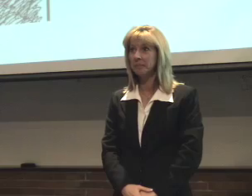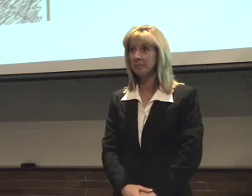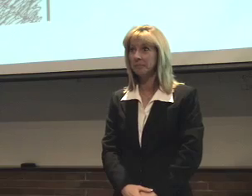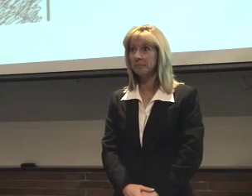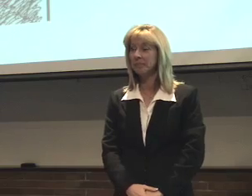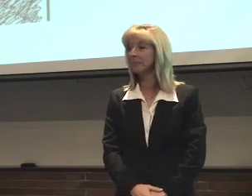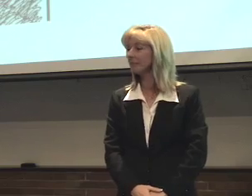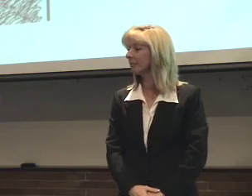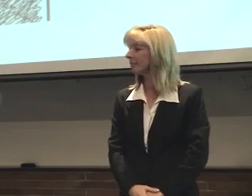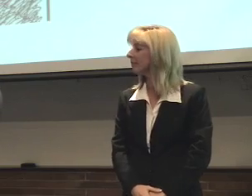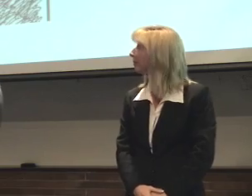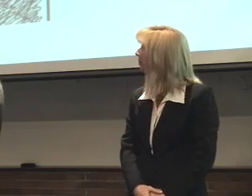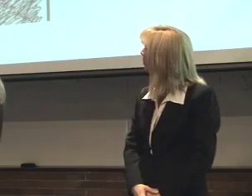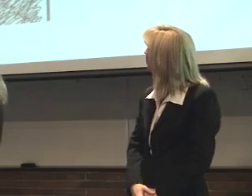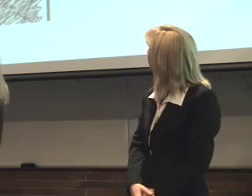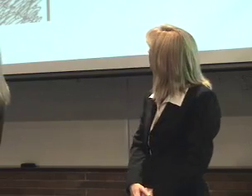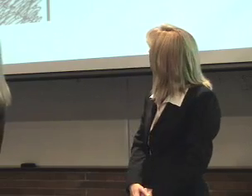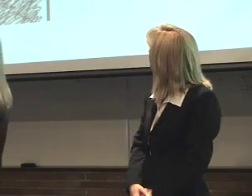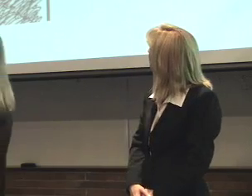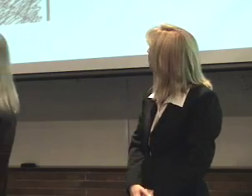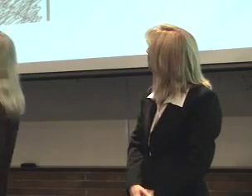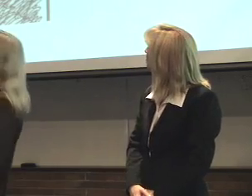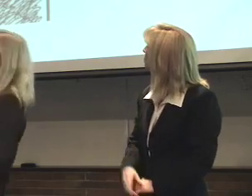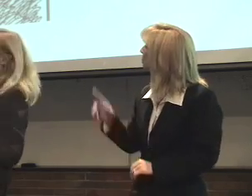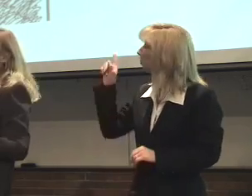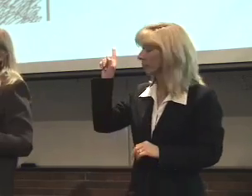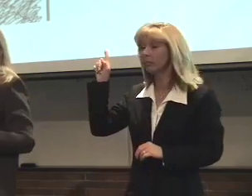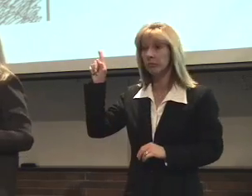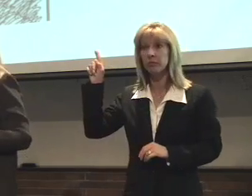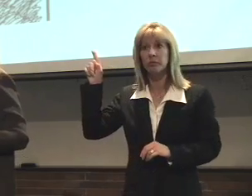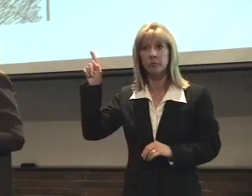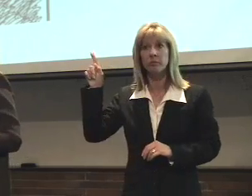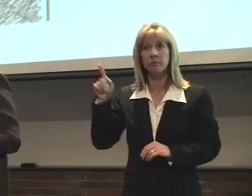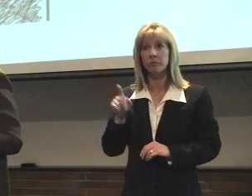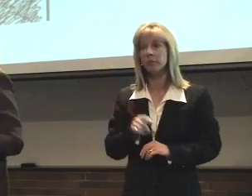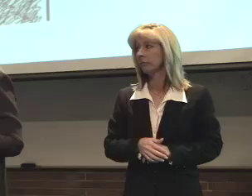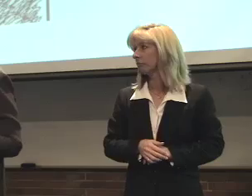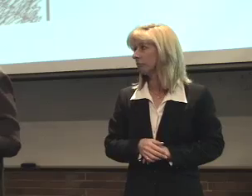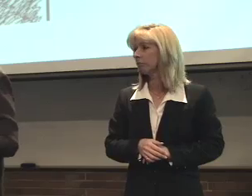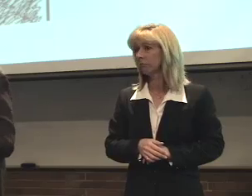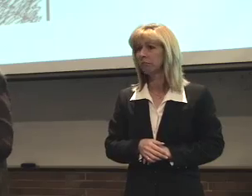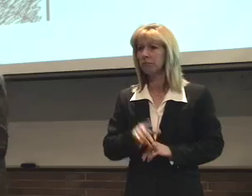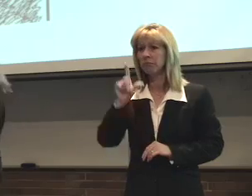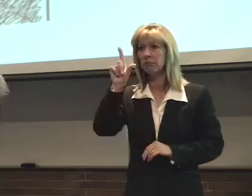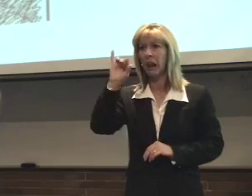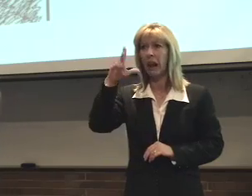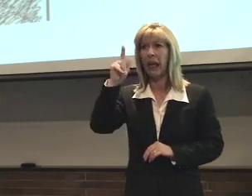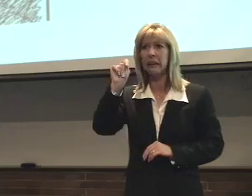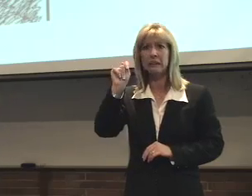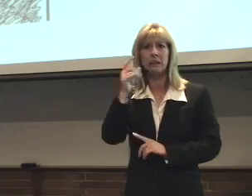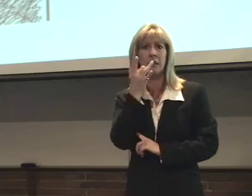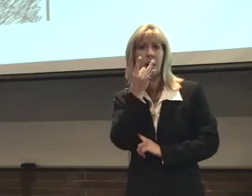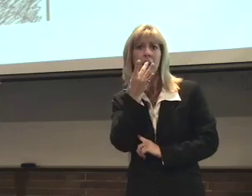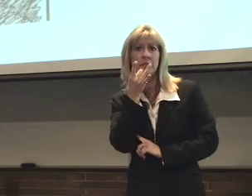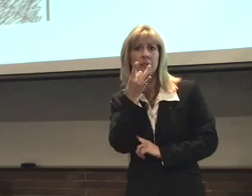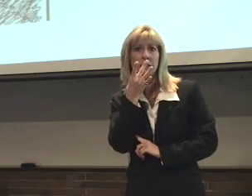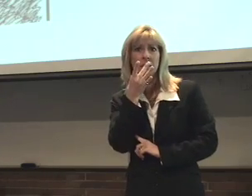Okay. Turn on the light. Sign for a light. And the first one's okay. Did he illustrate that